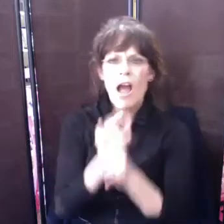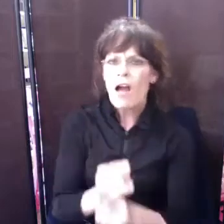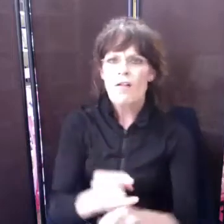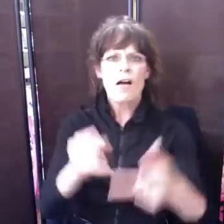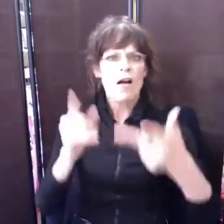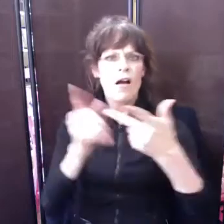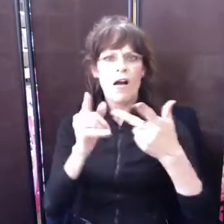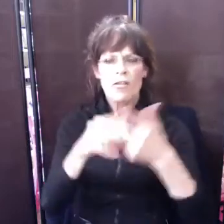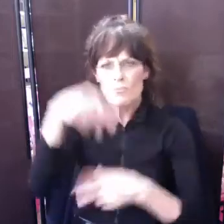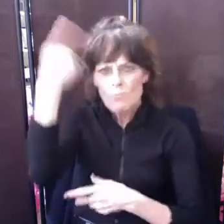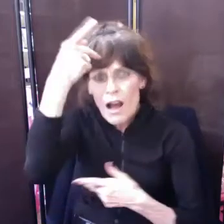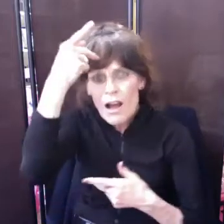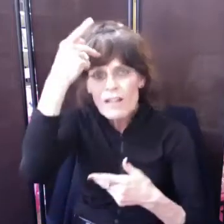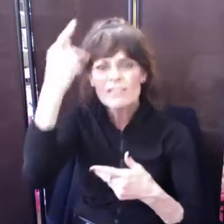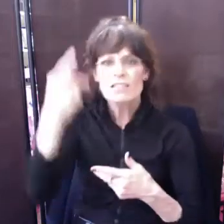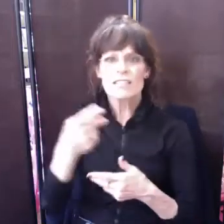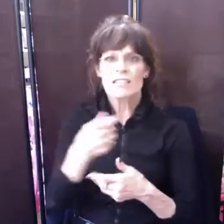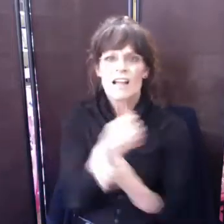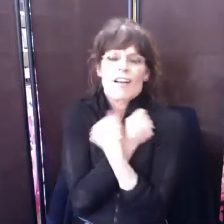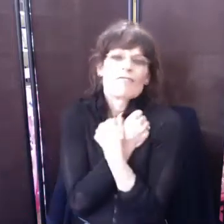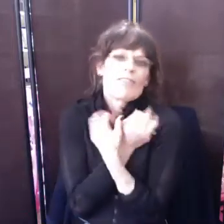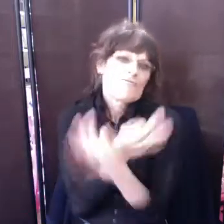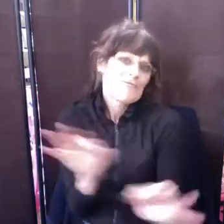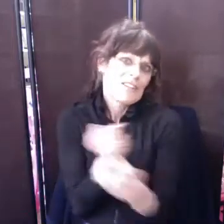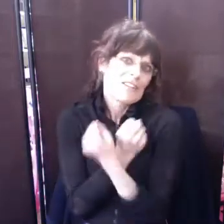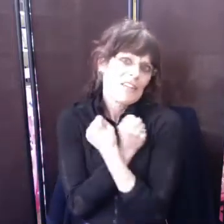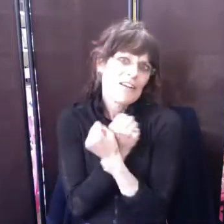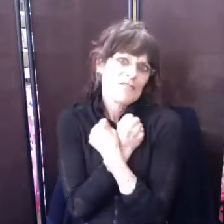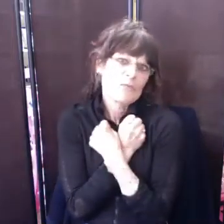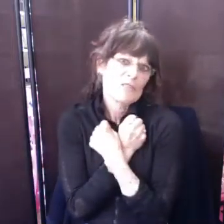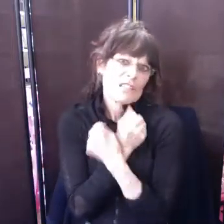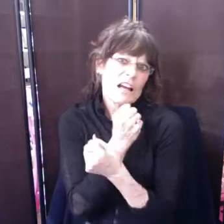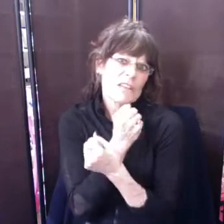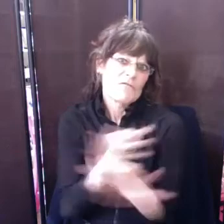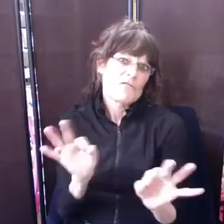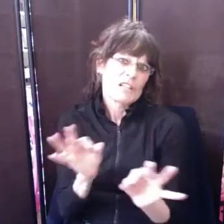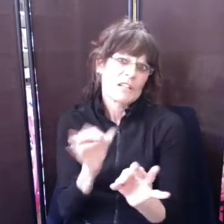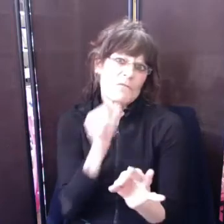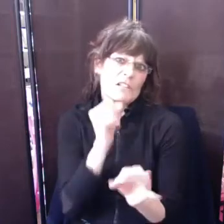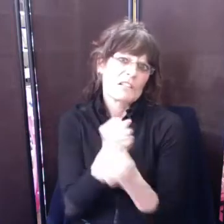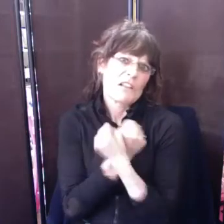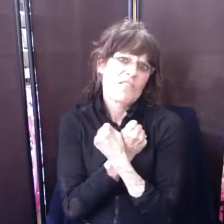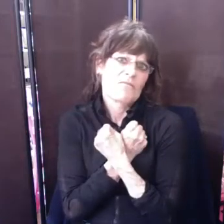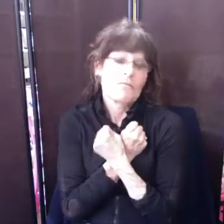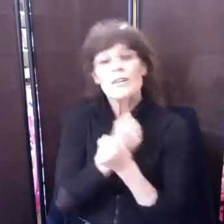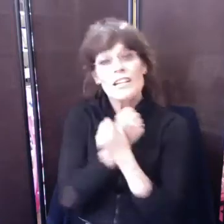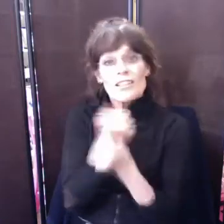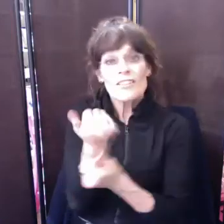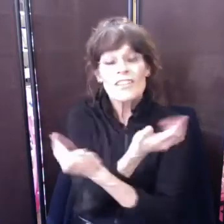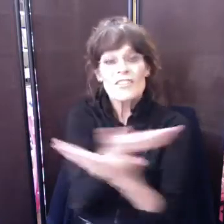politics, I loved, you know, the free love, which turned out to be neither free nor love. But I loved everything about the 60s. I loved the clothes,